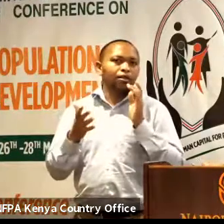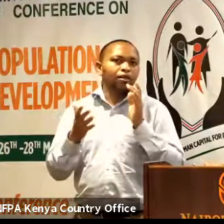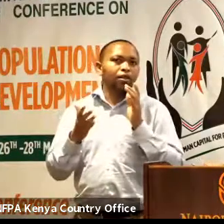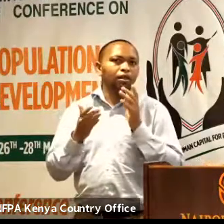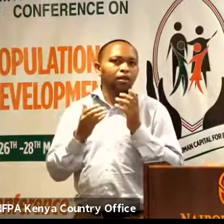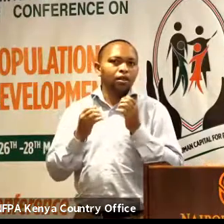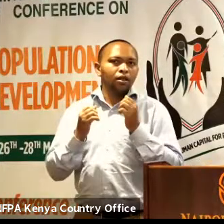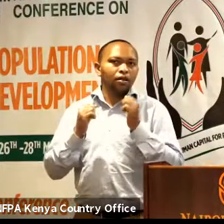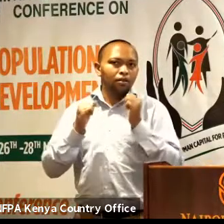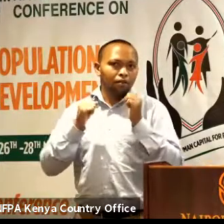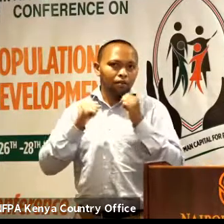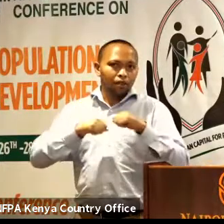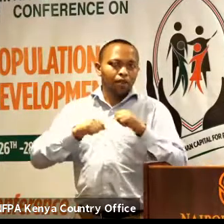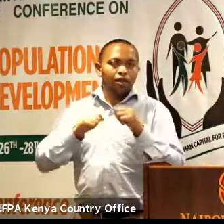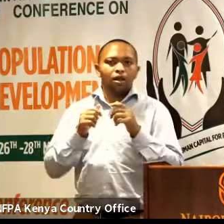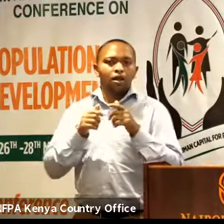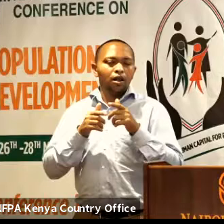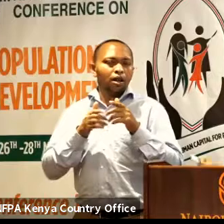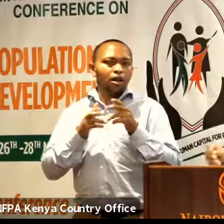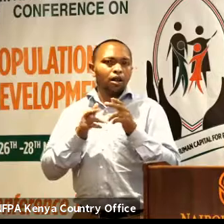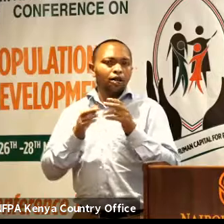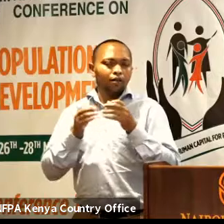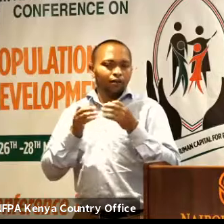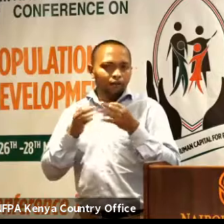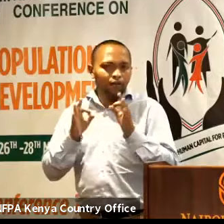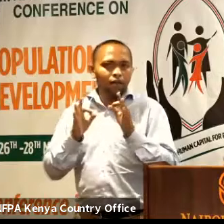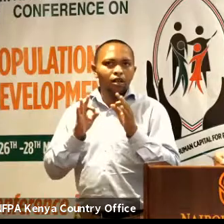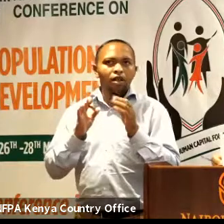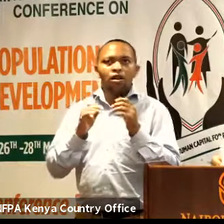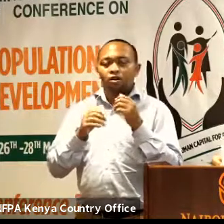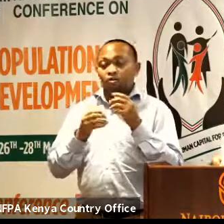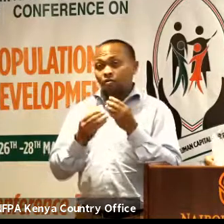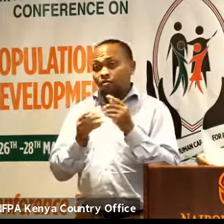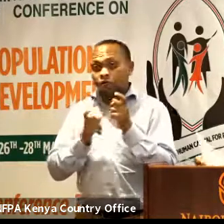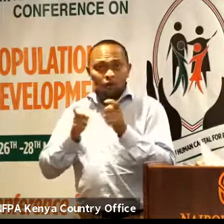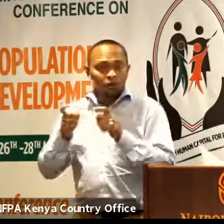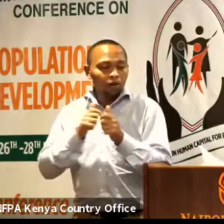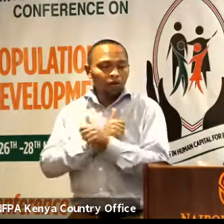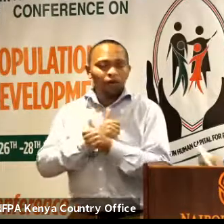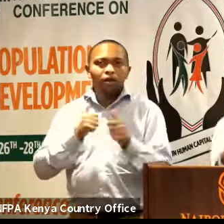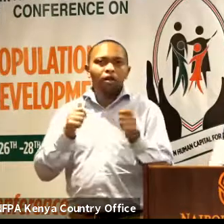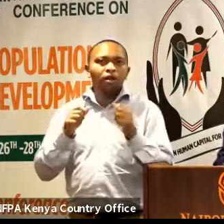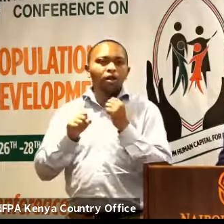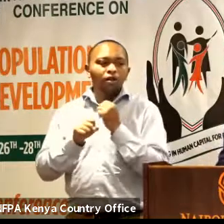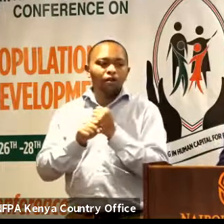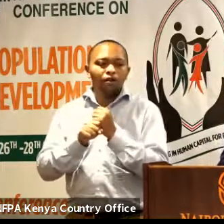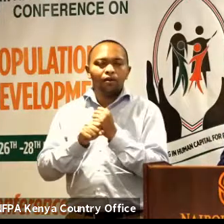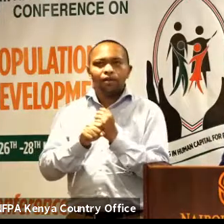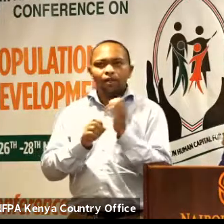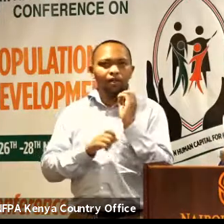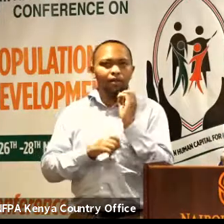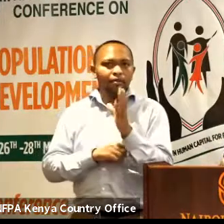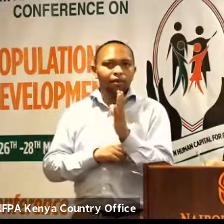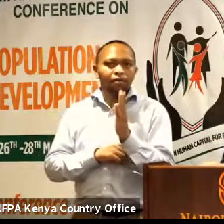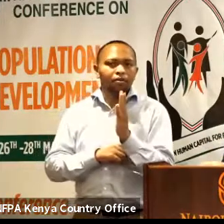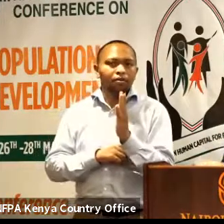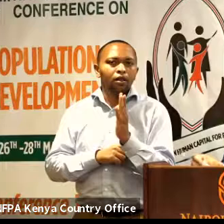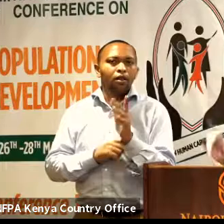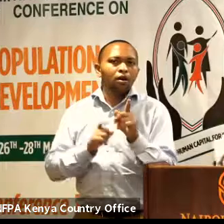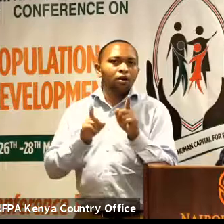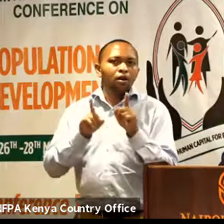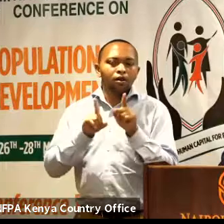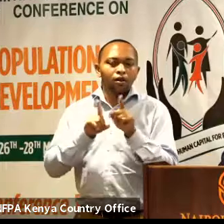cost effective and they are not really expensive. And Claraura has indicated that even